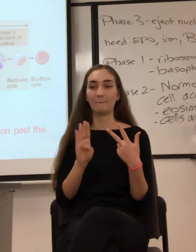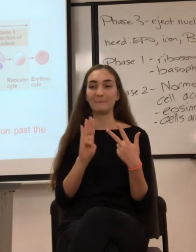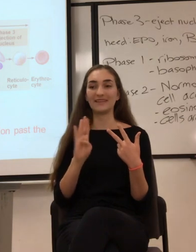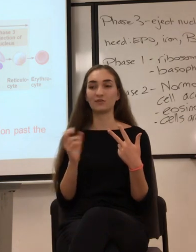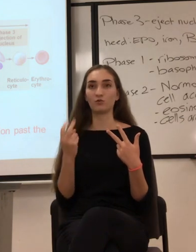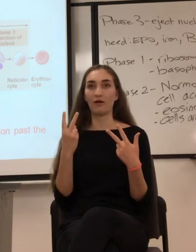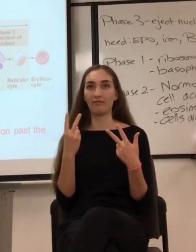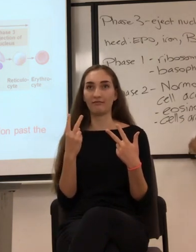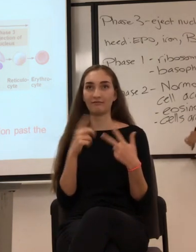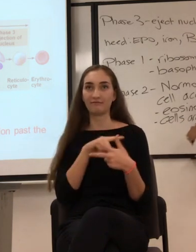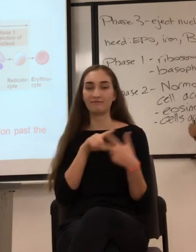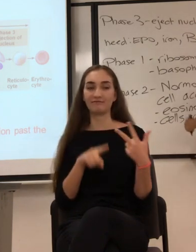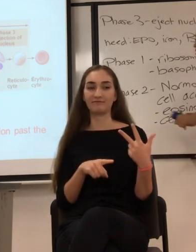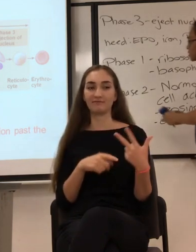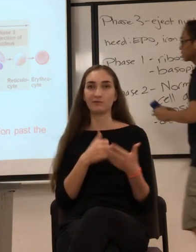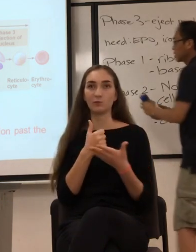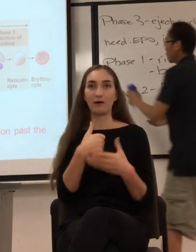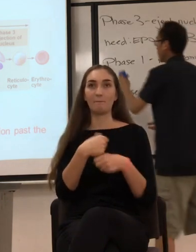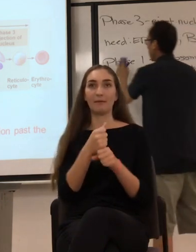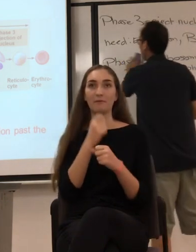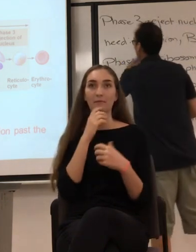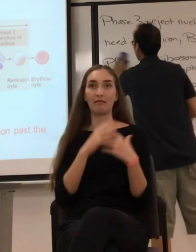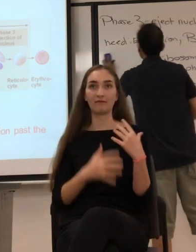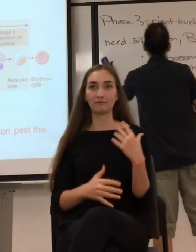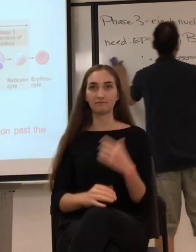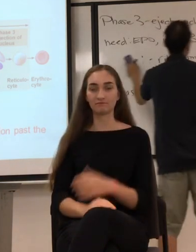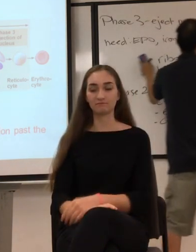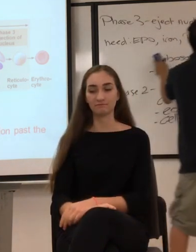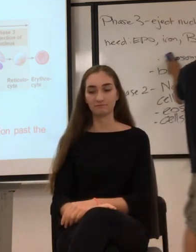B12 to help make blood.